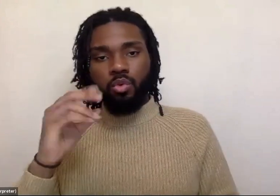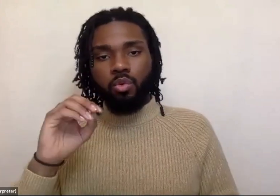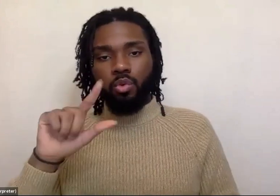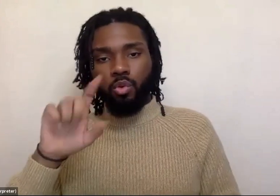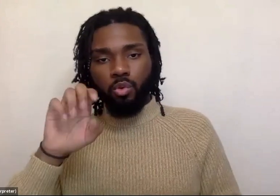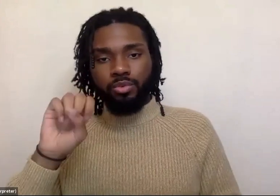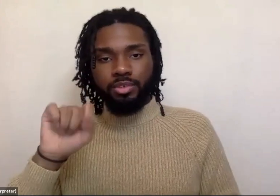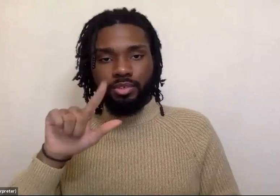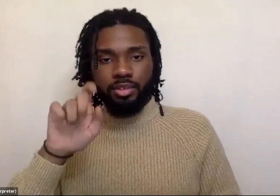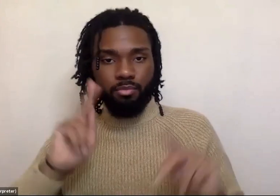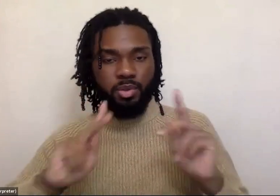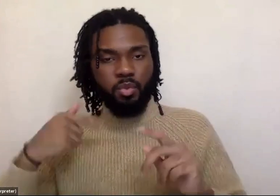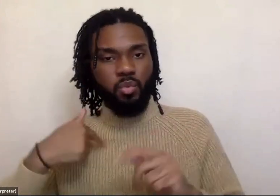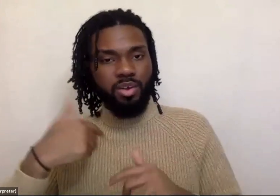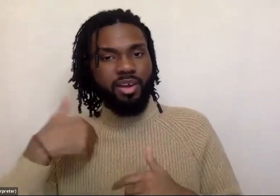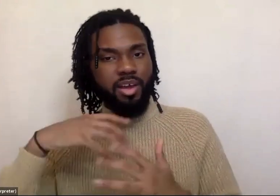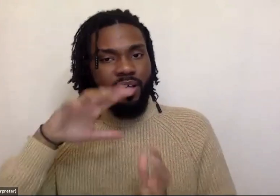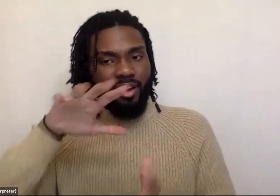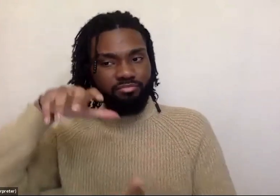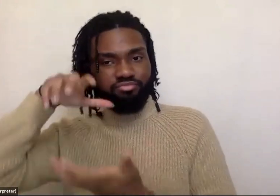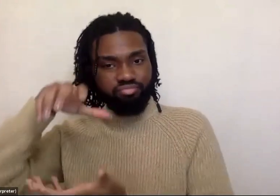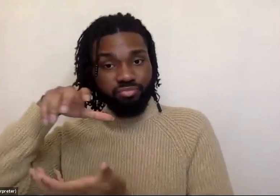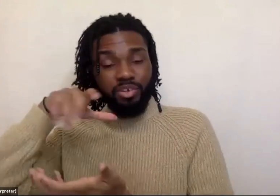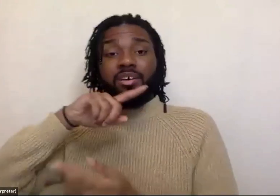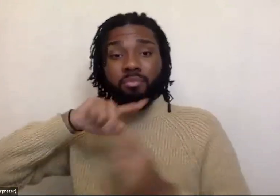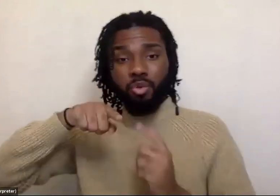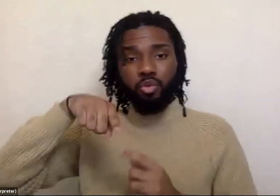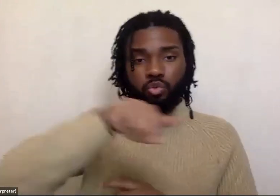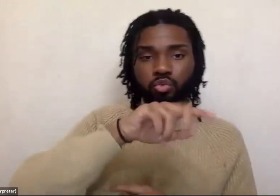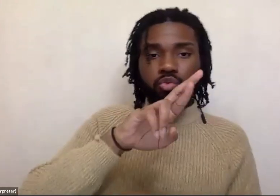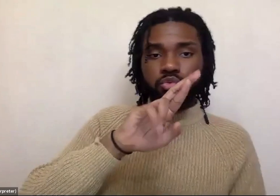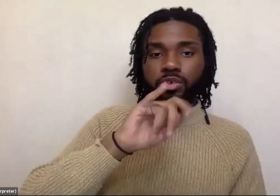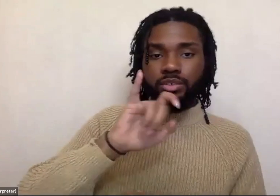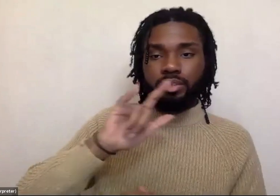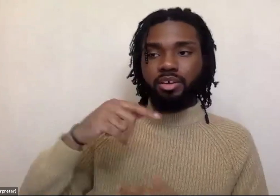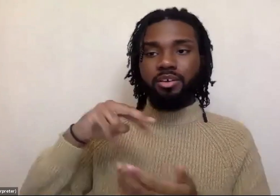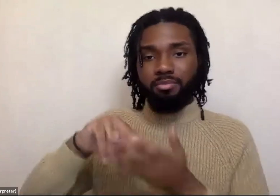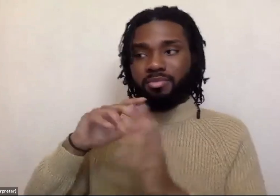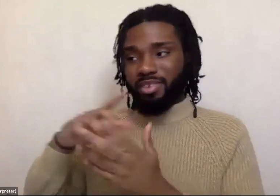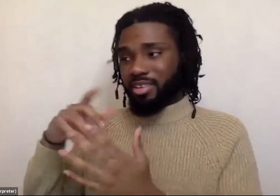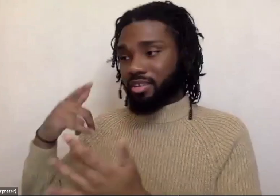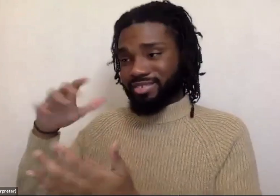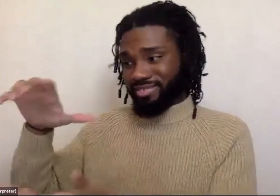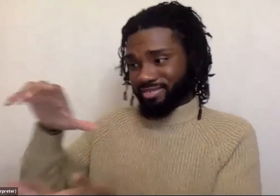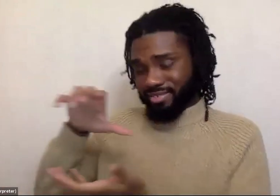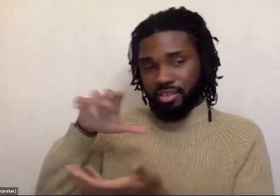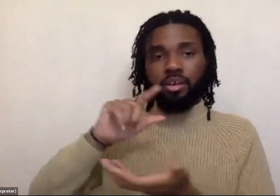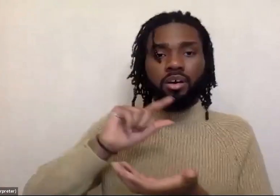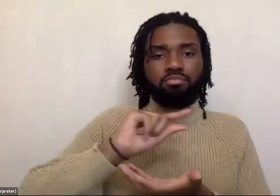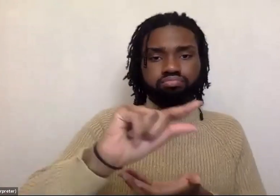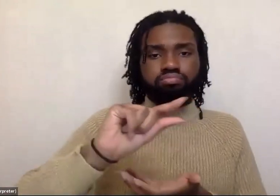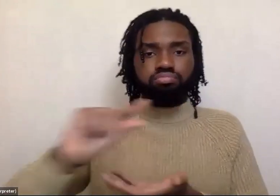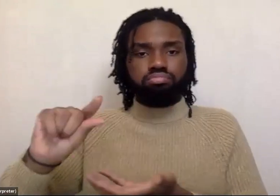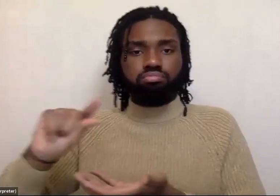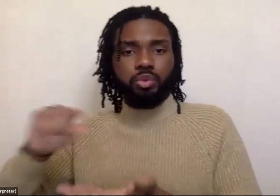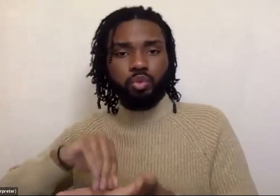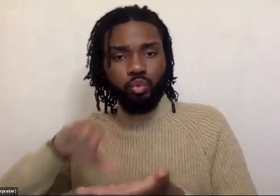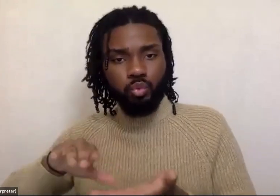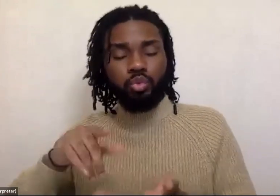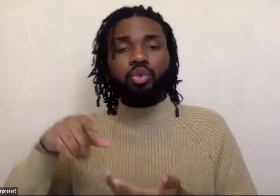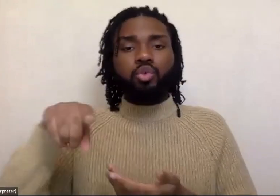stuff, but you are the retail. You bring it to the students. You are the ones who make what we do real and make